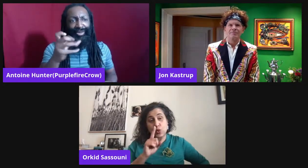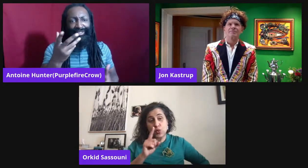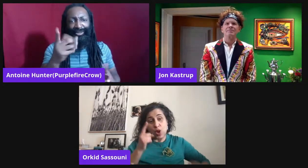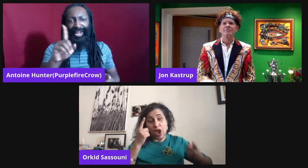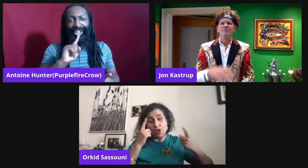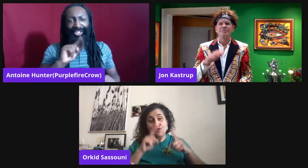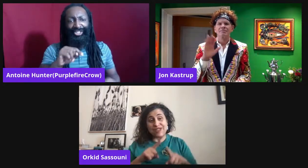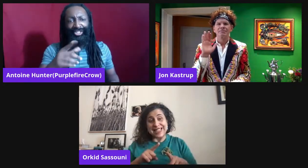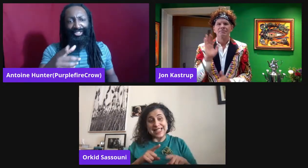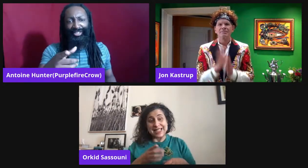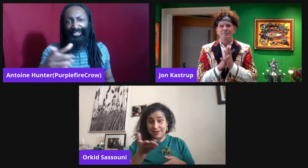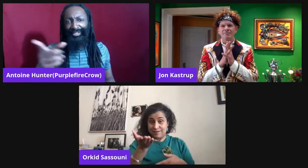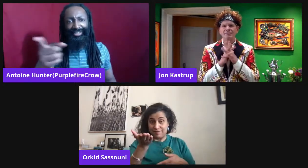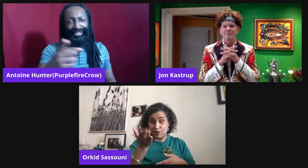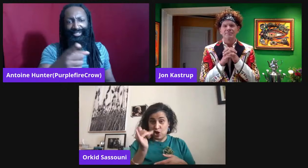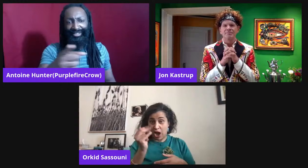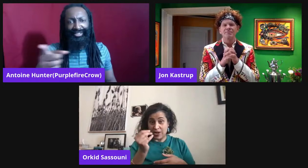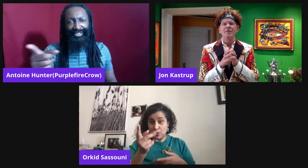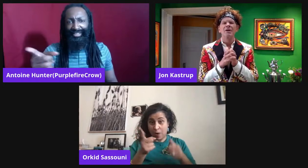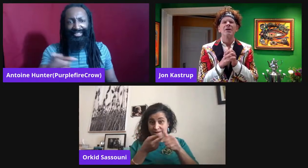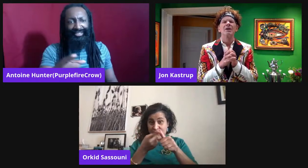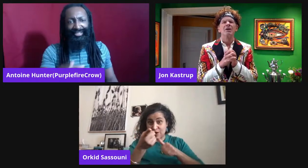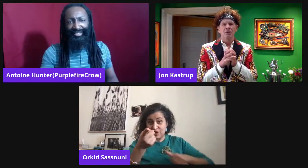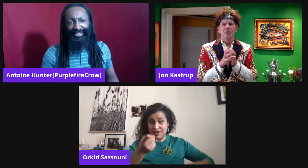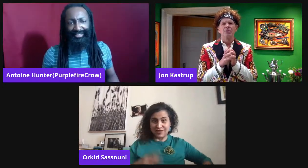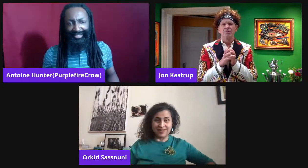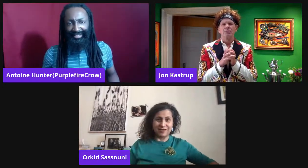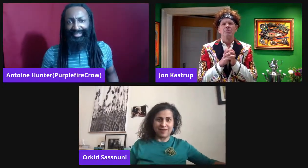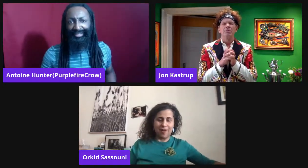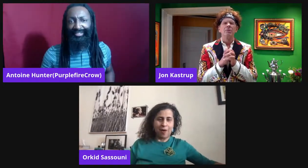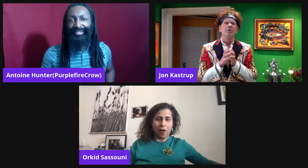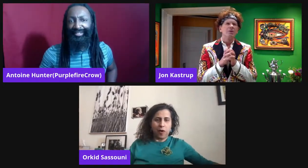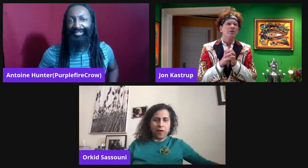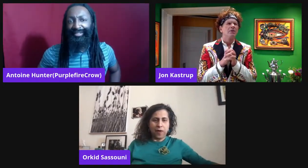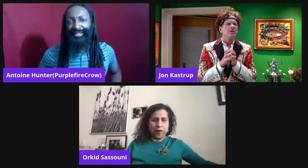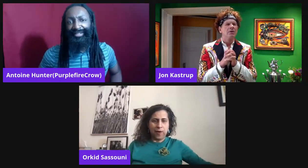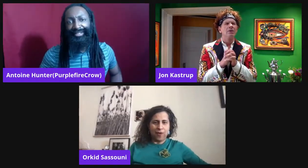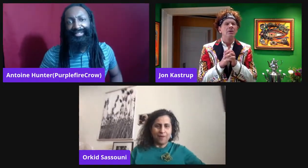Bay Area? You know, why is this happening so sporadically and